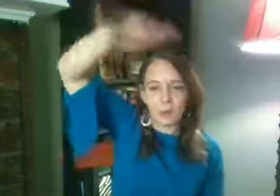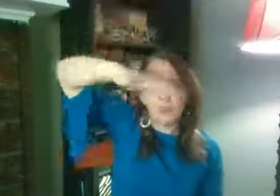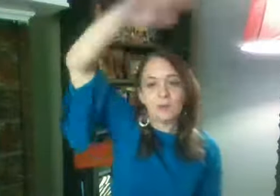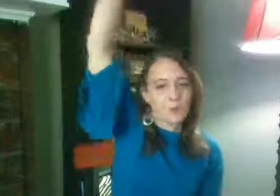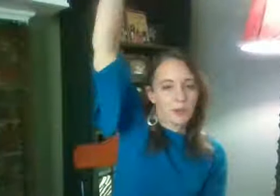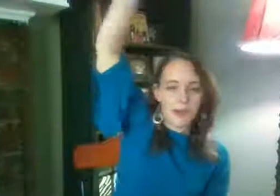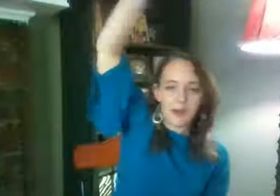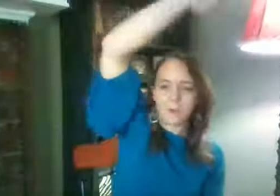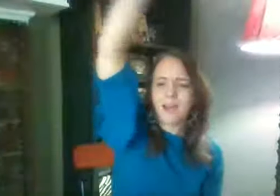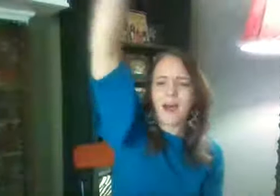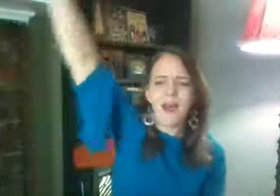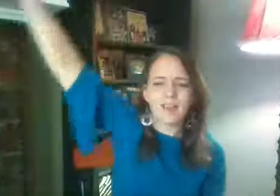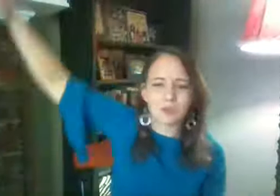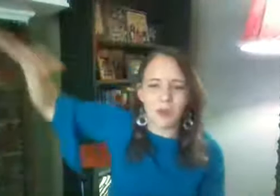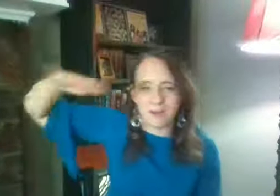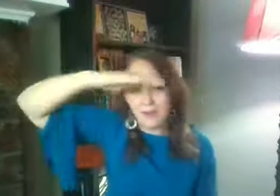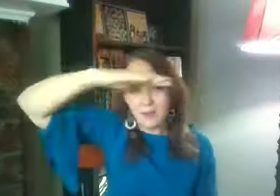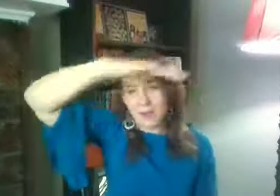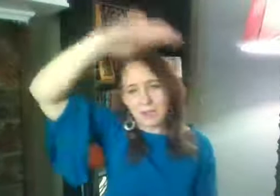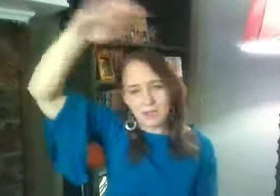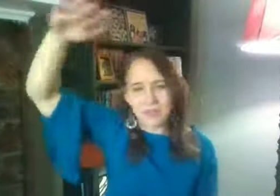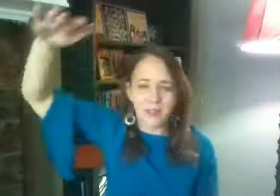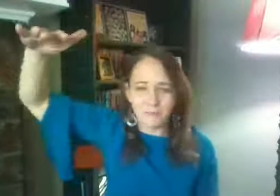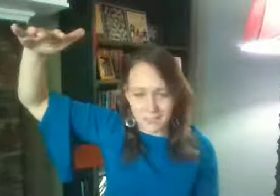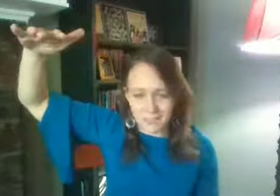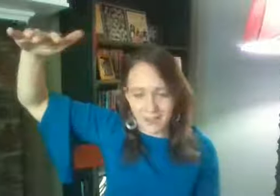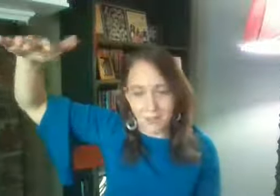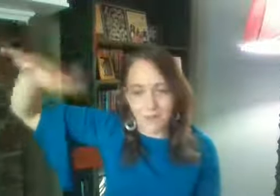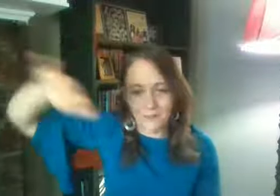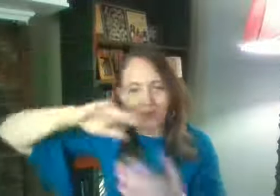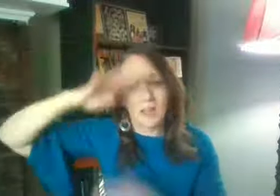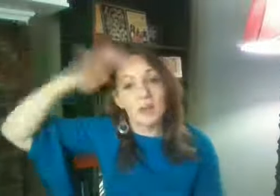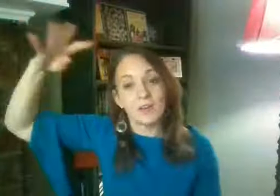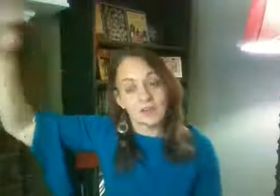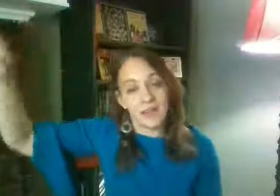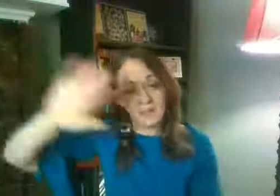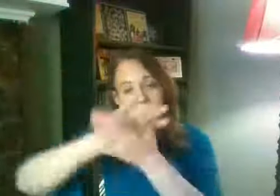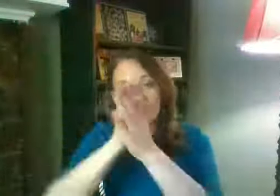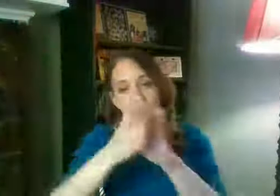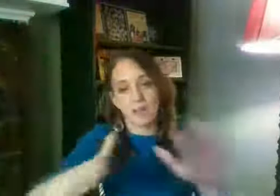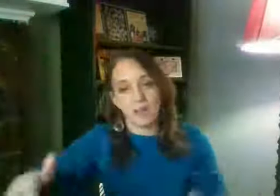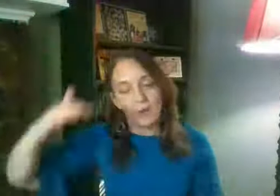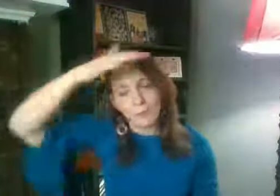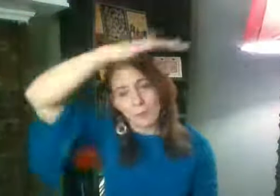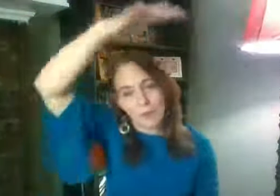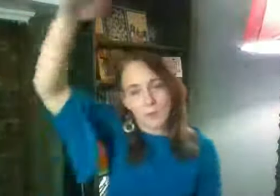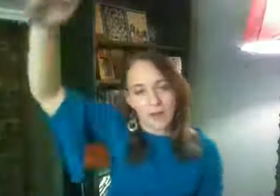you. And you can put your hand up as high as you want. But I'm going to do it so that it fits in the camera. Oseh Shalom